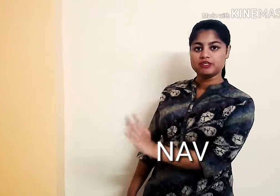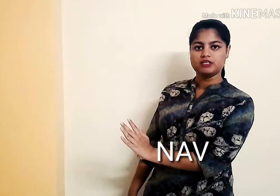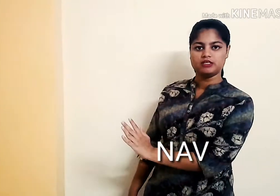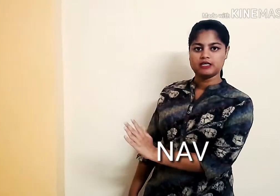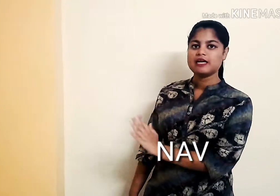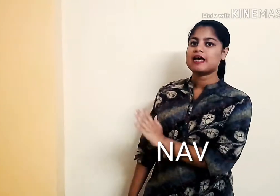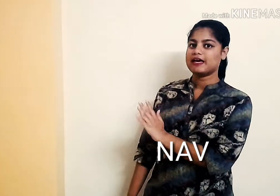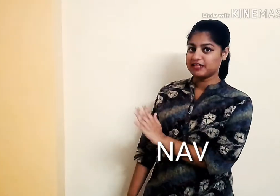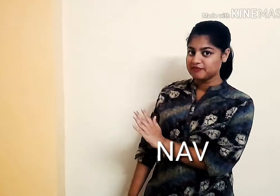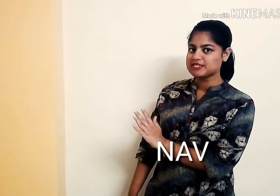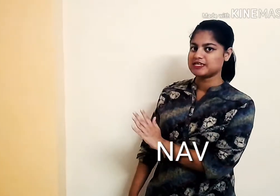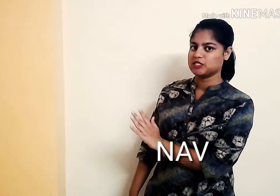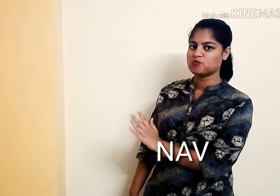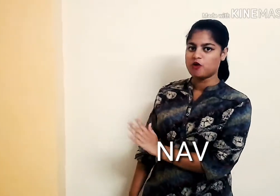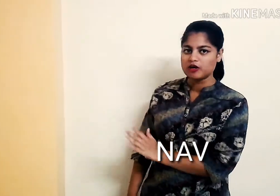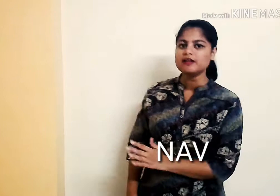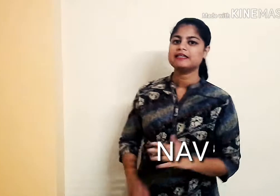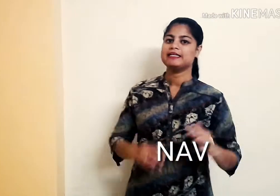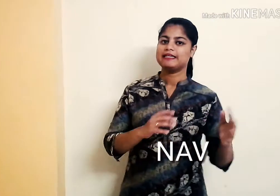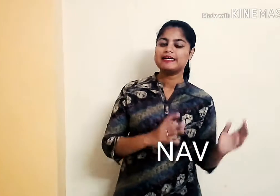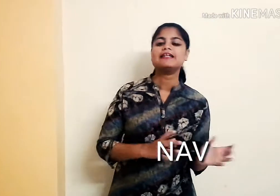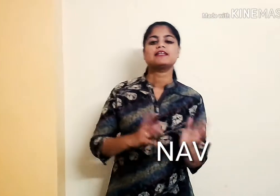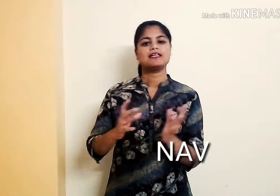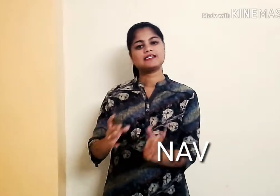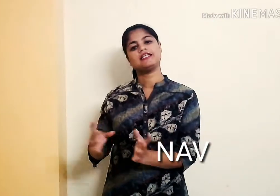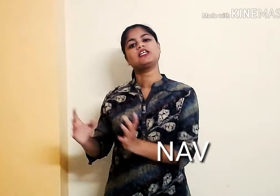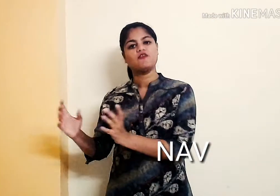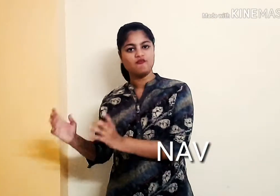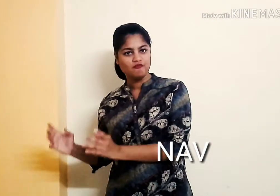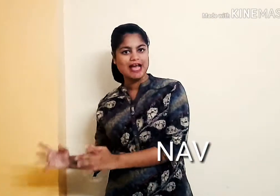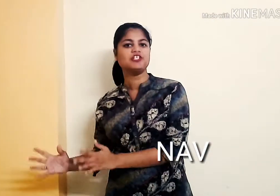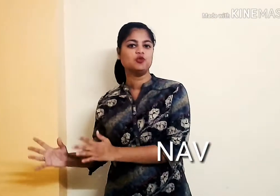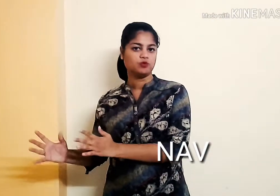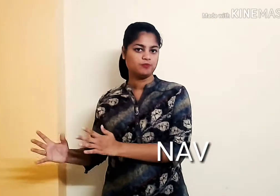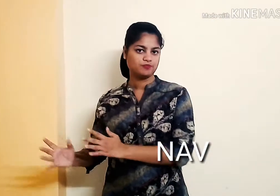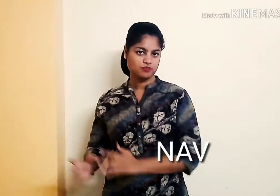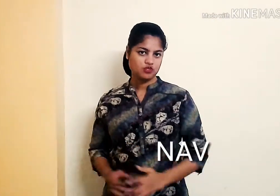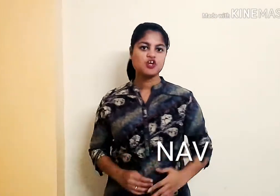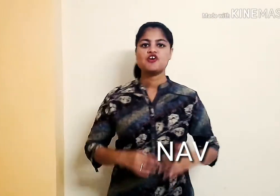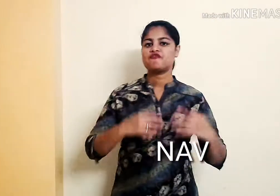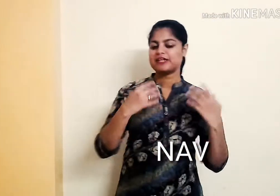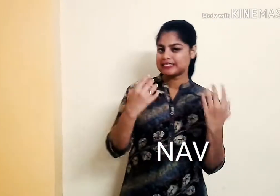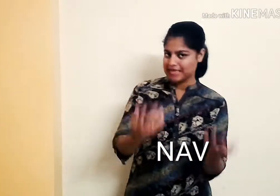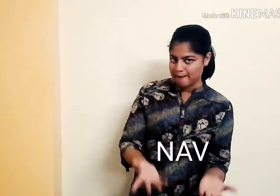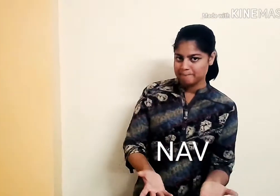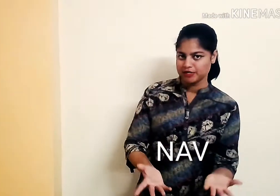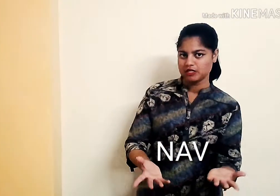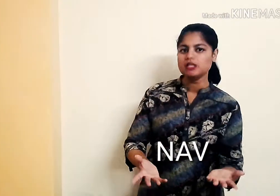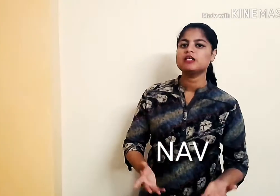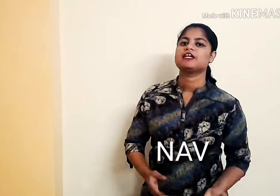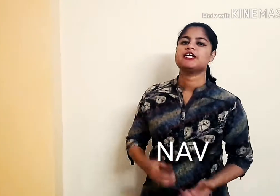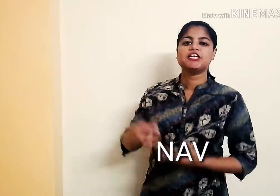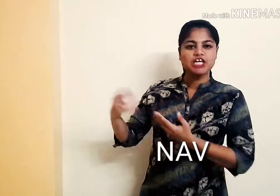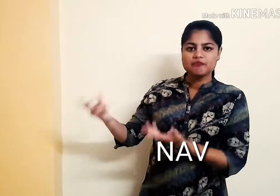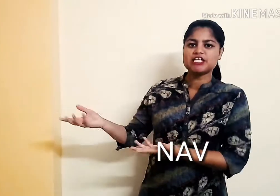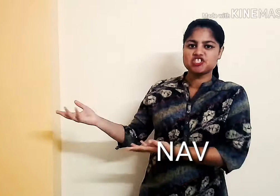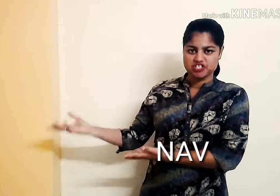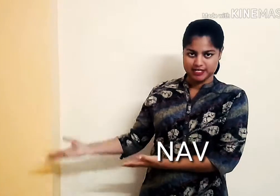NAV. NAV stands for Net Asset Value. For example, in equity